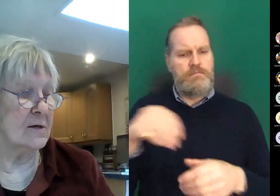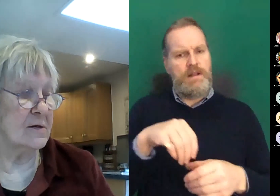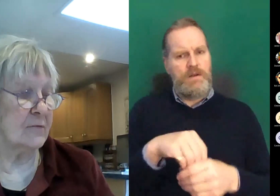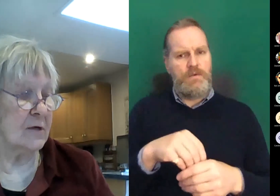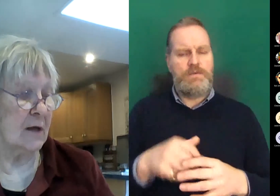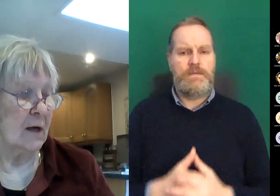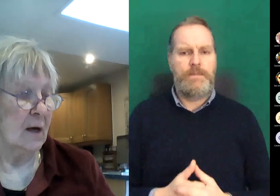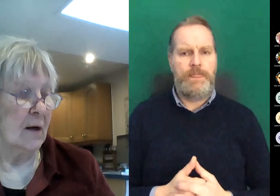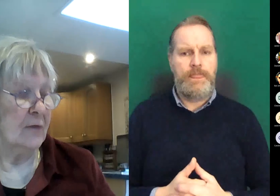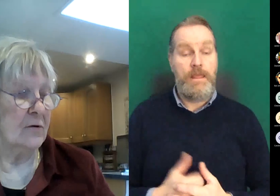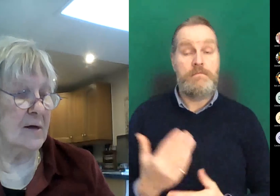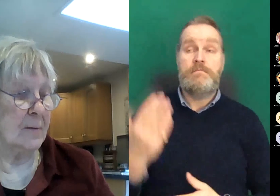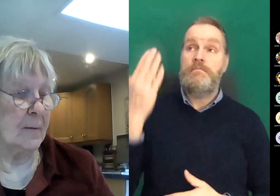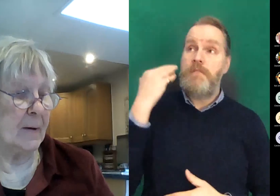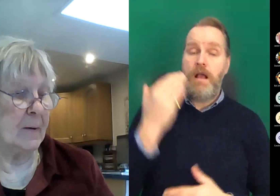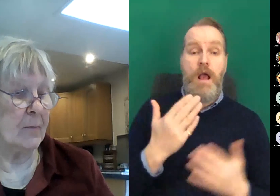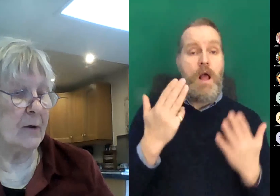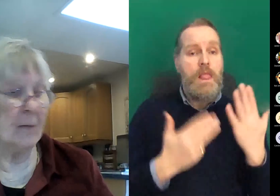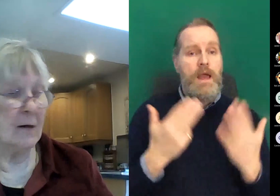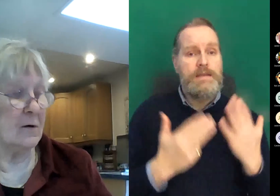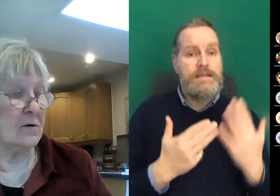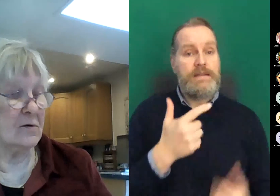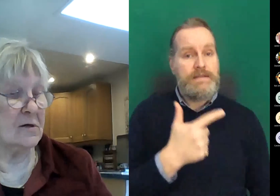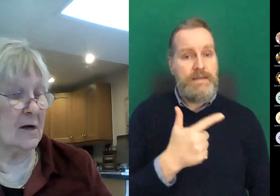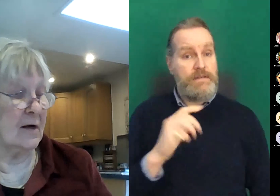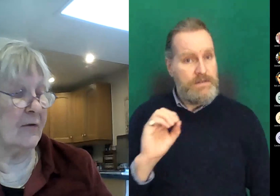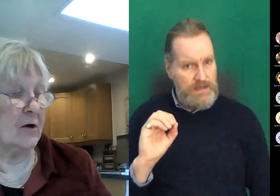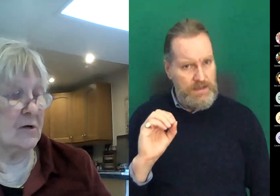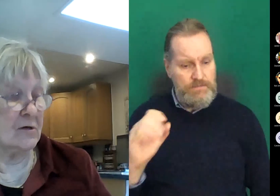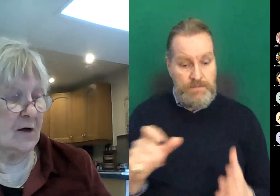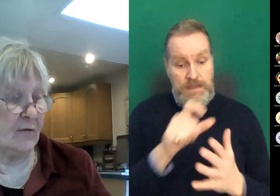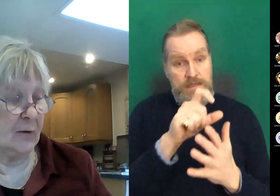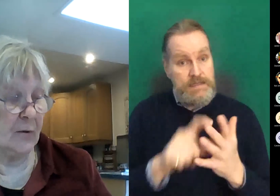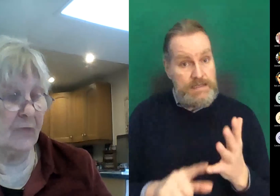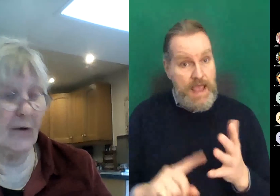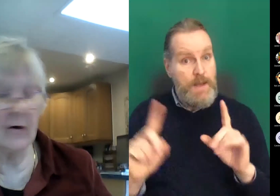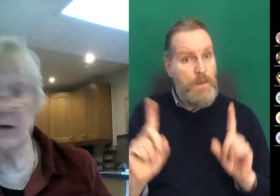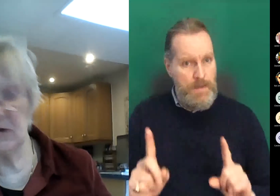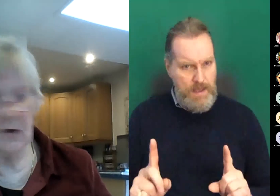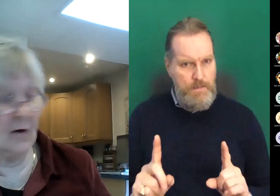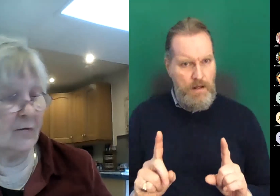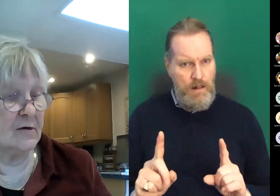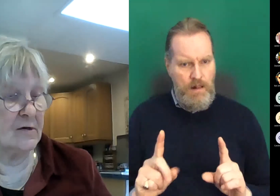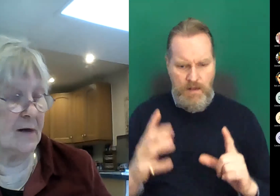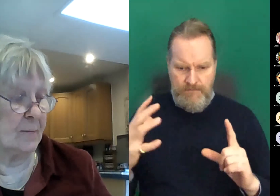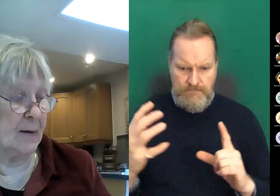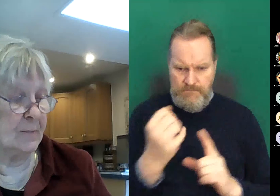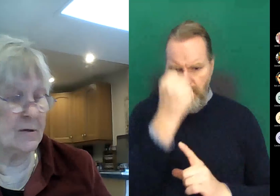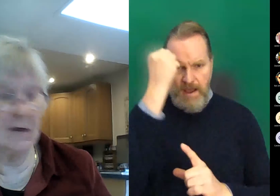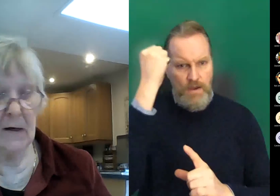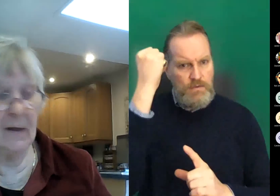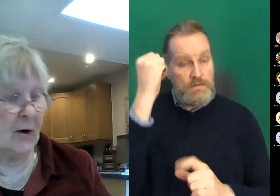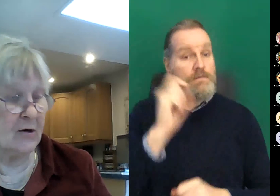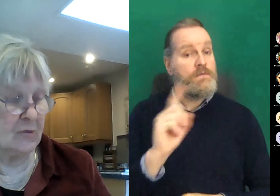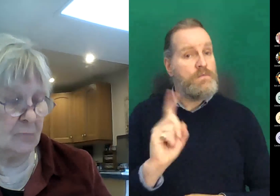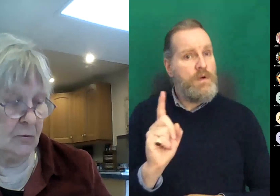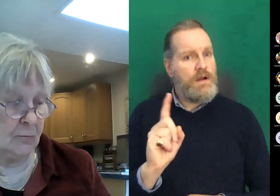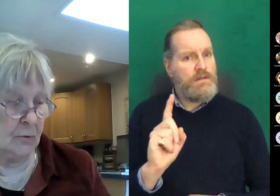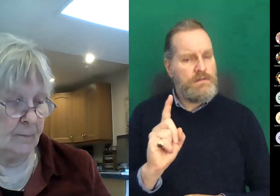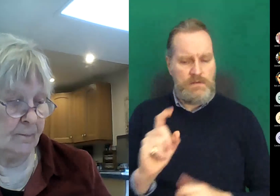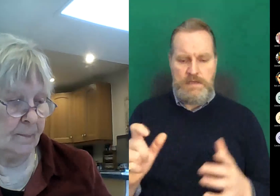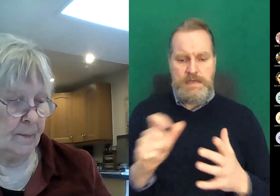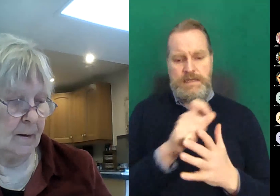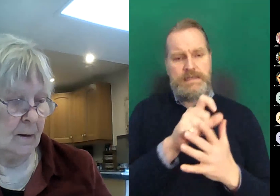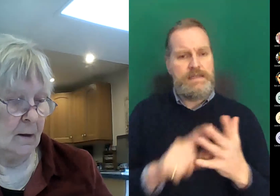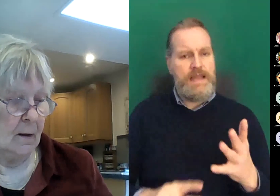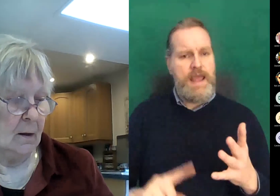In 1970, disabled people in Britain made a significant discovery with the foundation of a disabled people's liberation